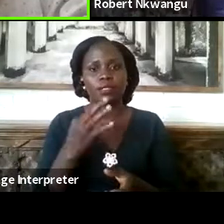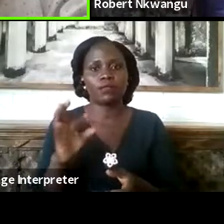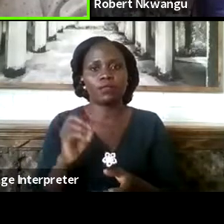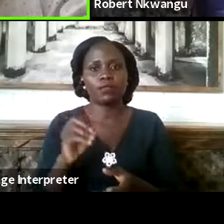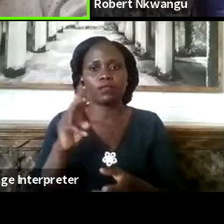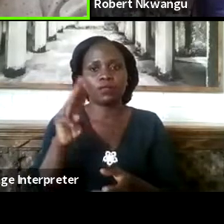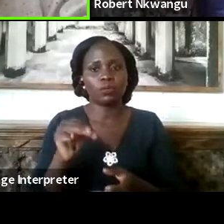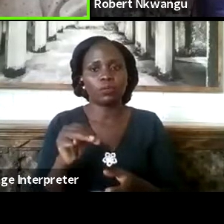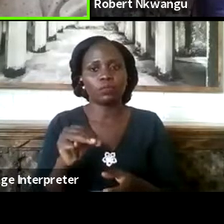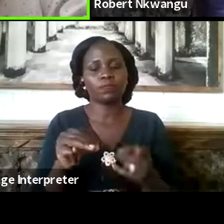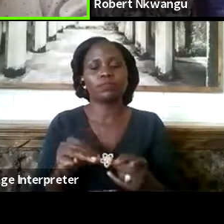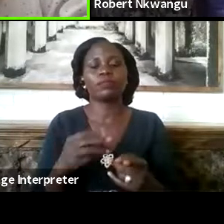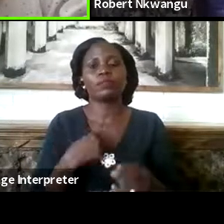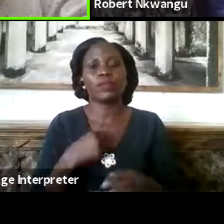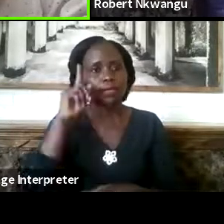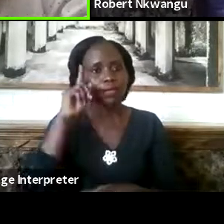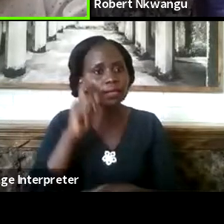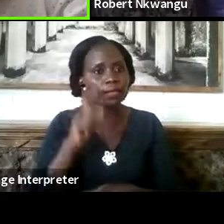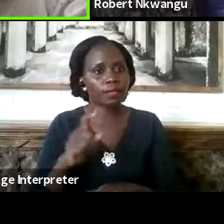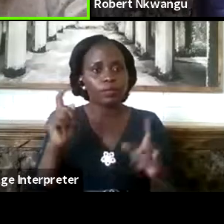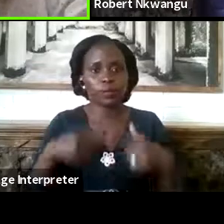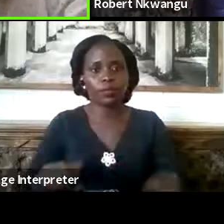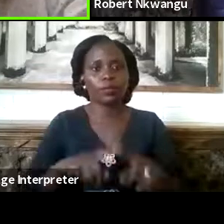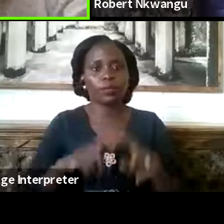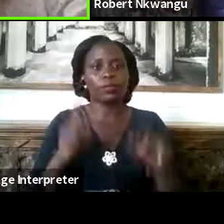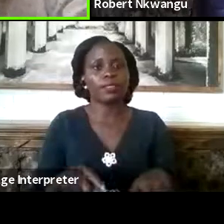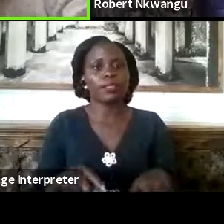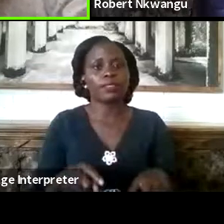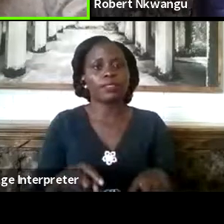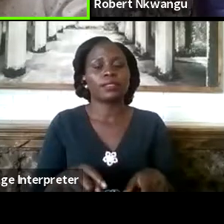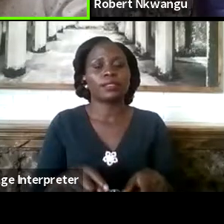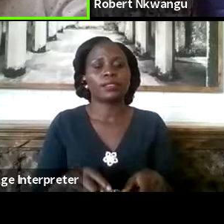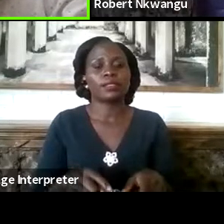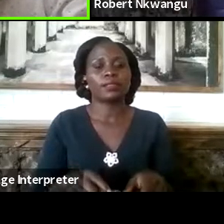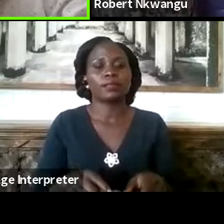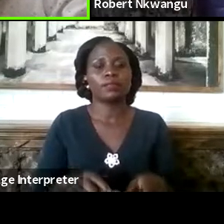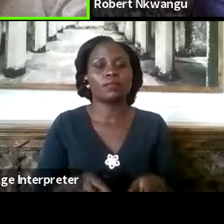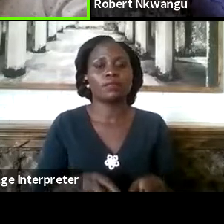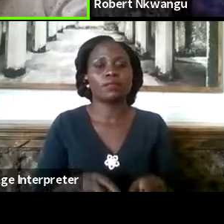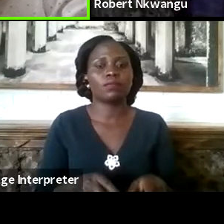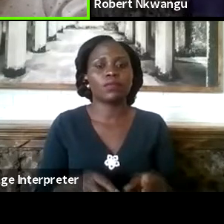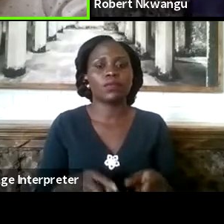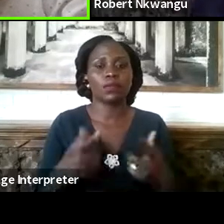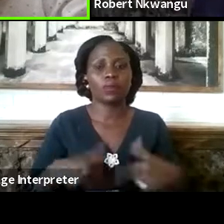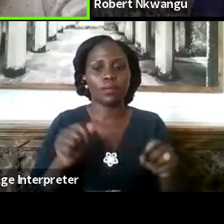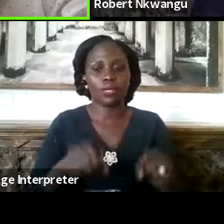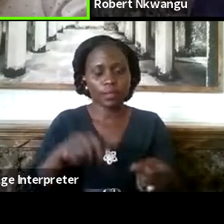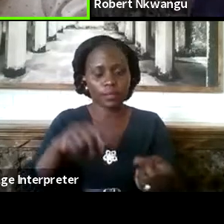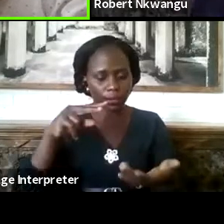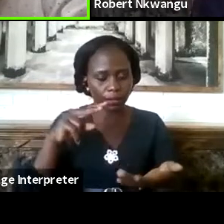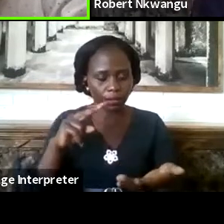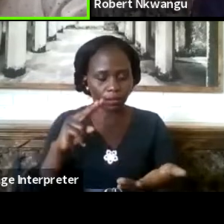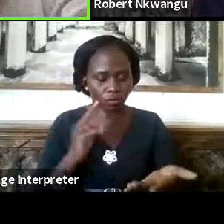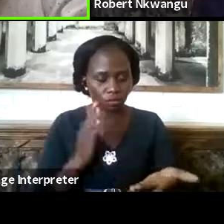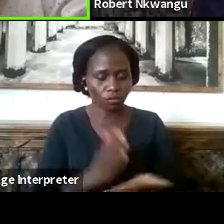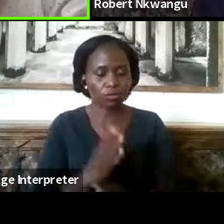we have to be, I think we have to acknowledge the work that some of